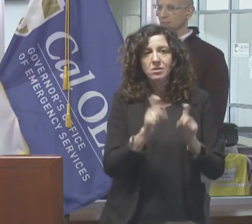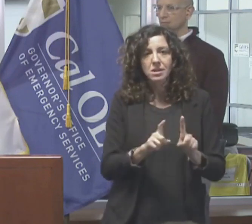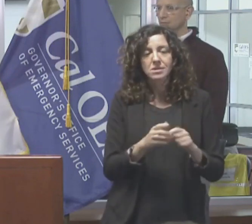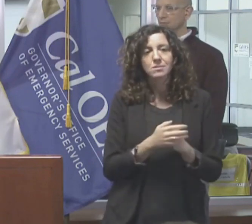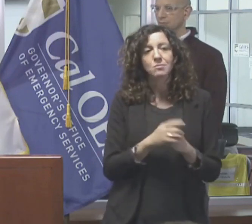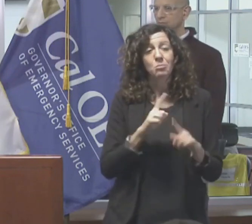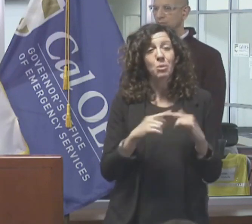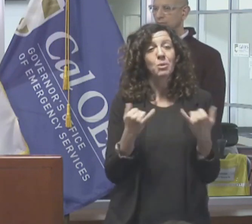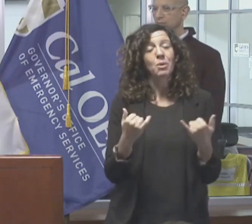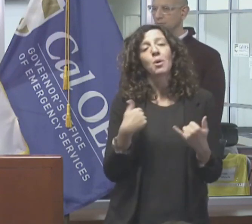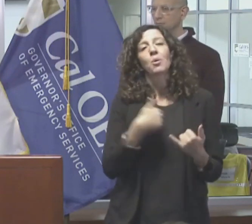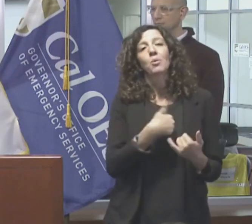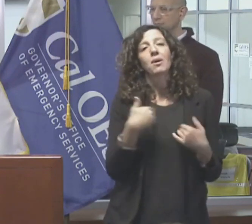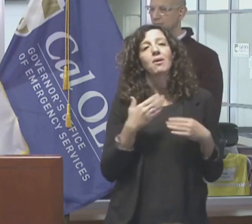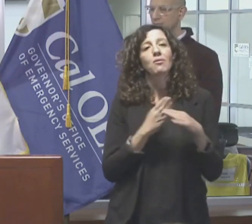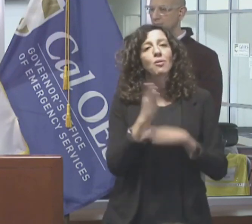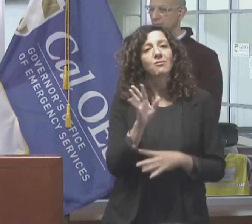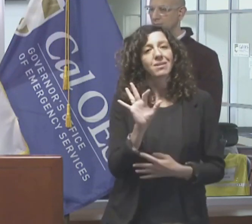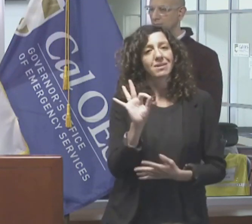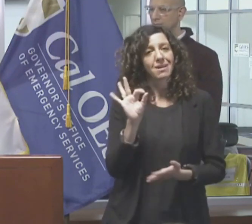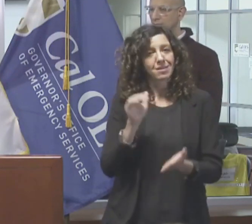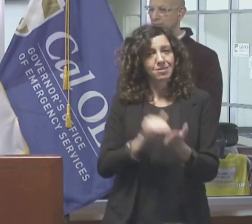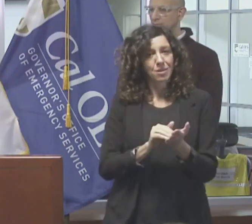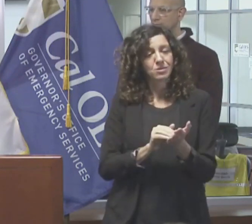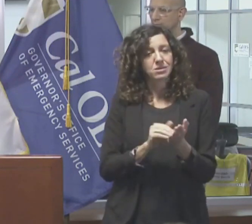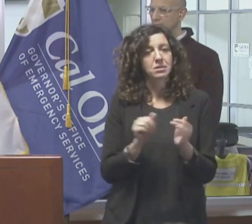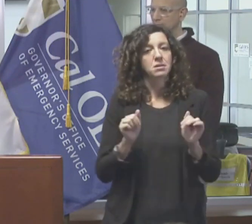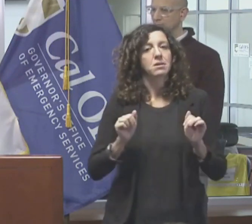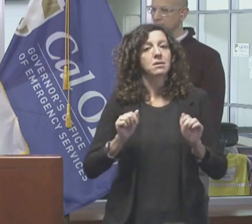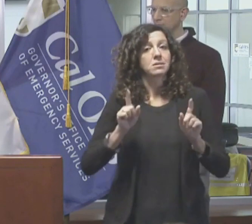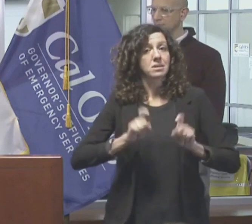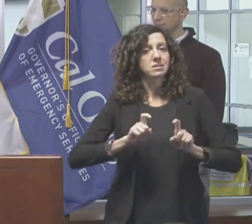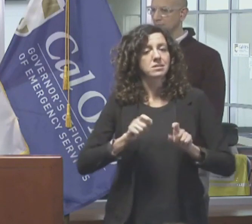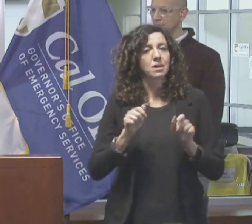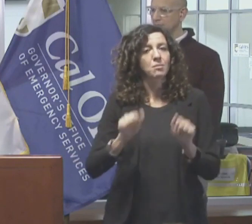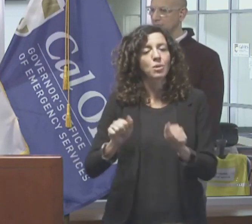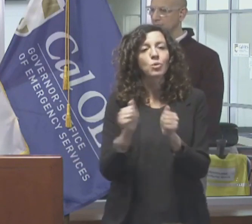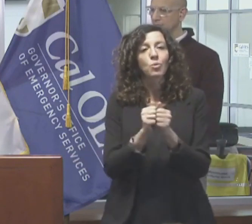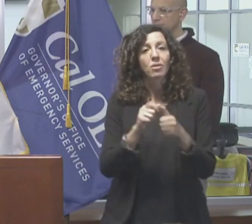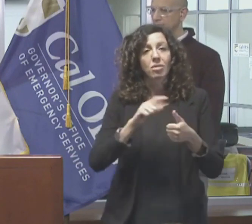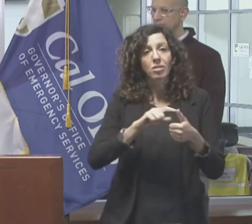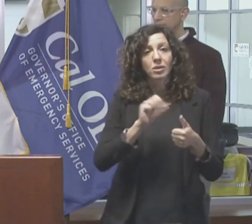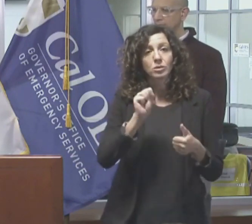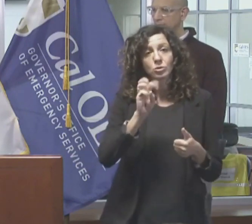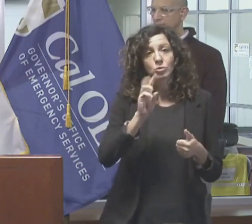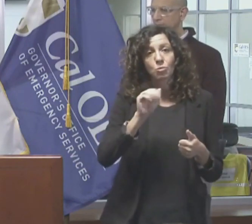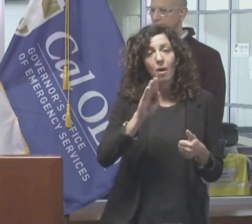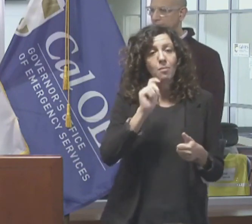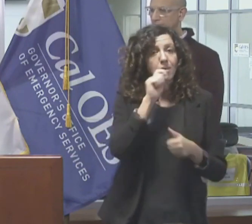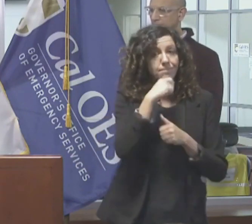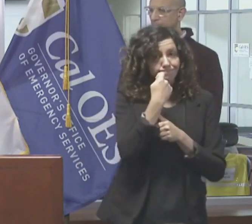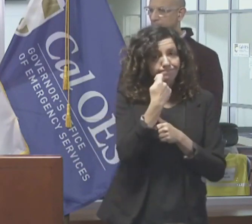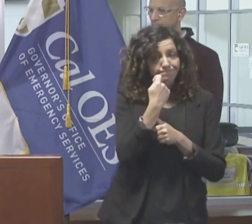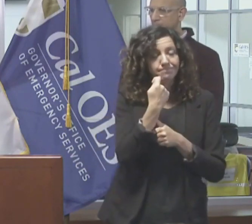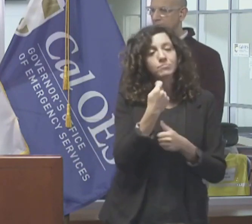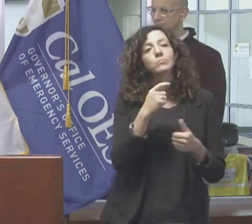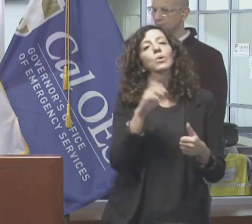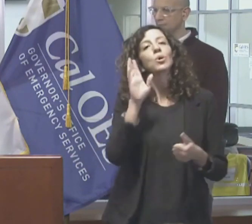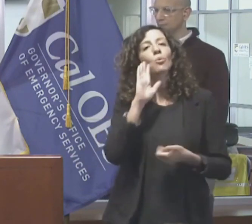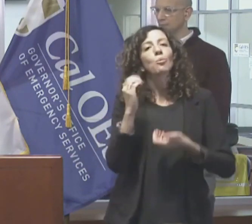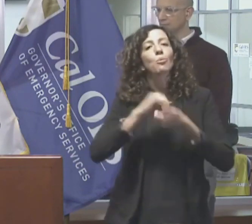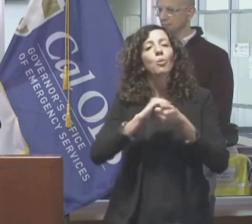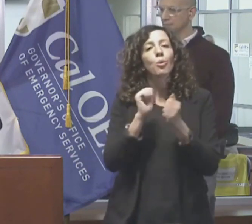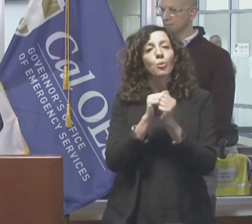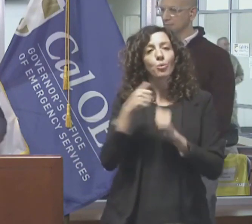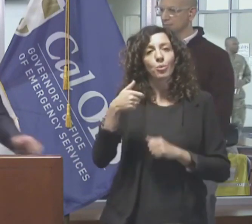over 9,000 test capacity with the swabs, and we will partner with Quest in terms of the